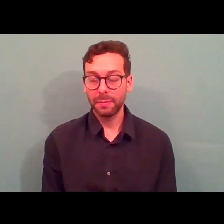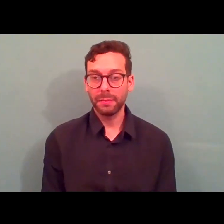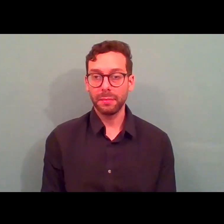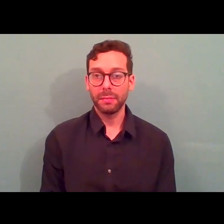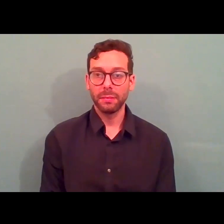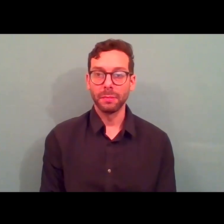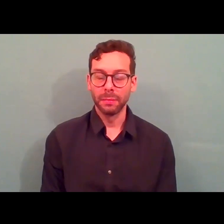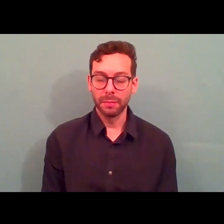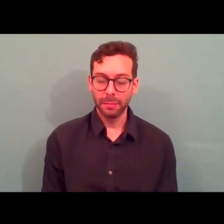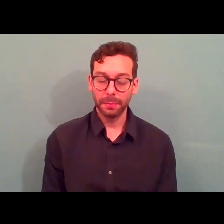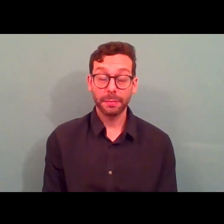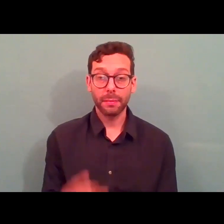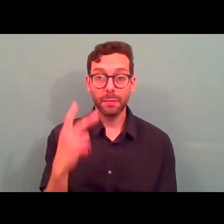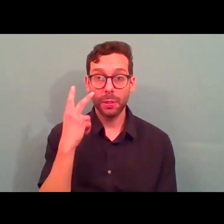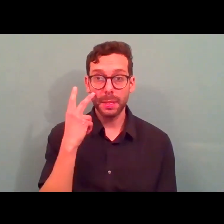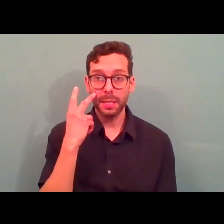see.